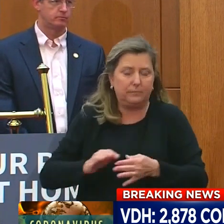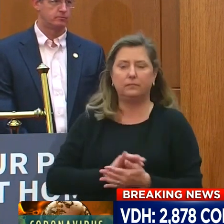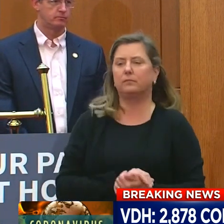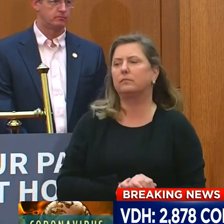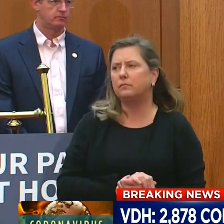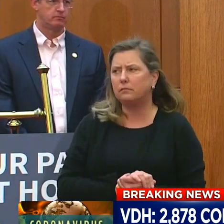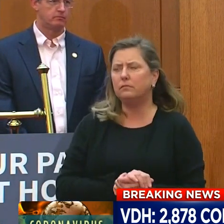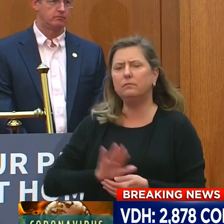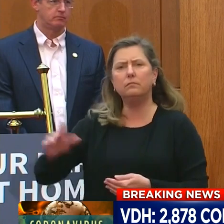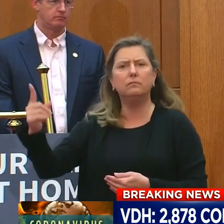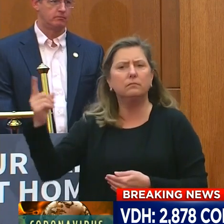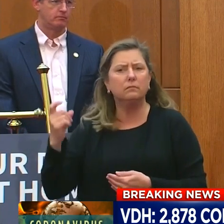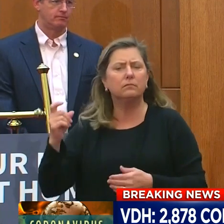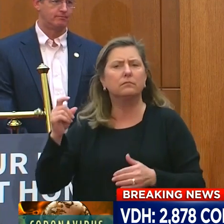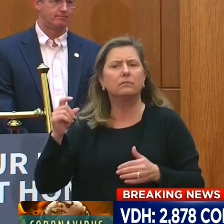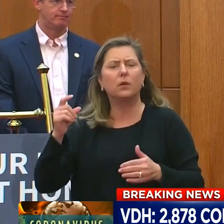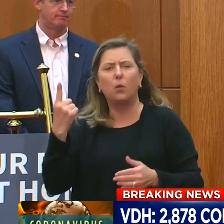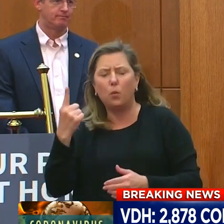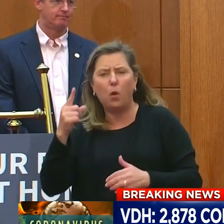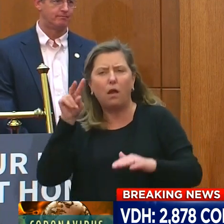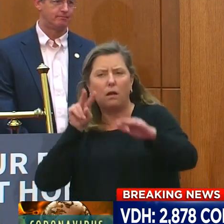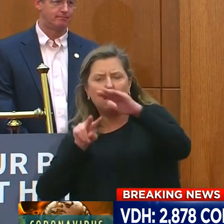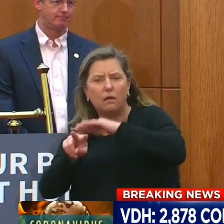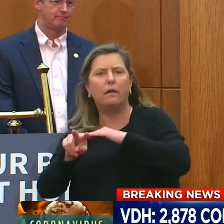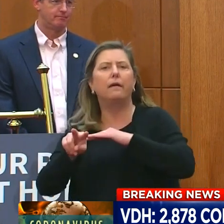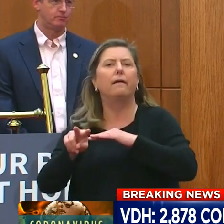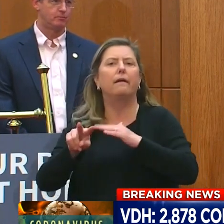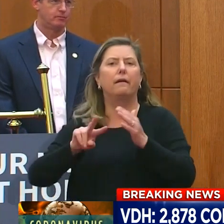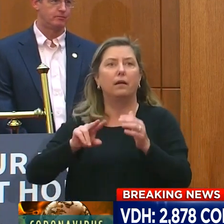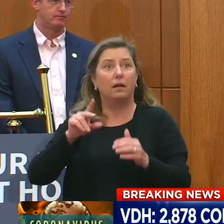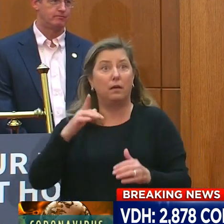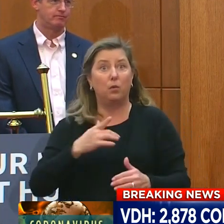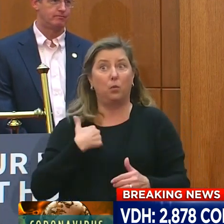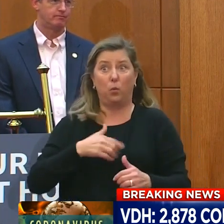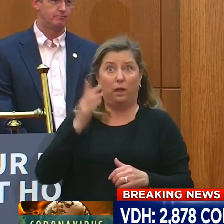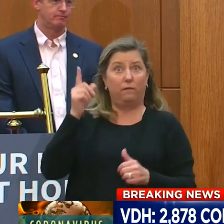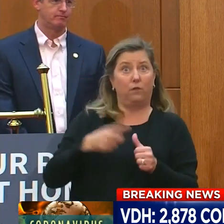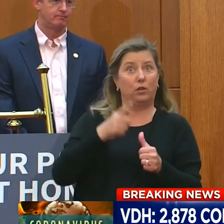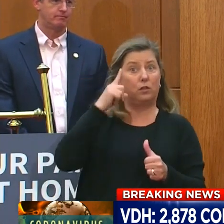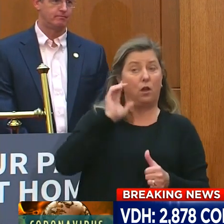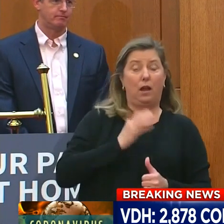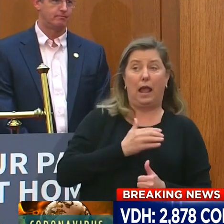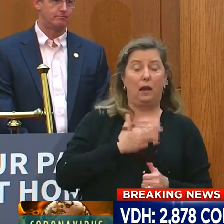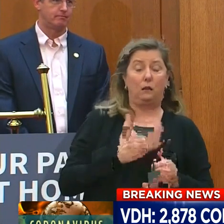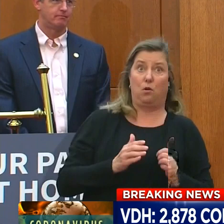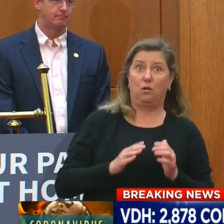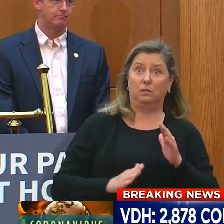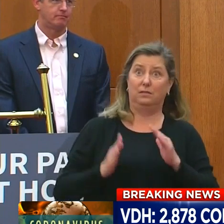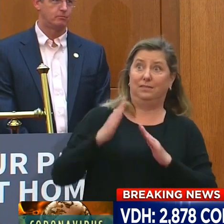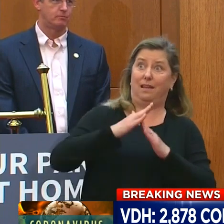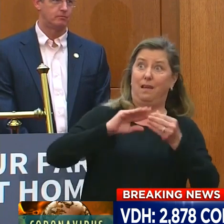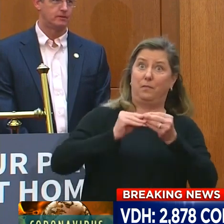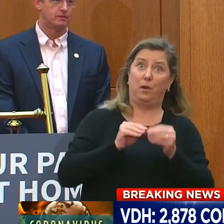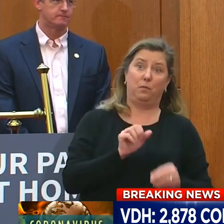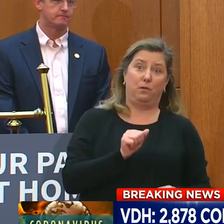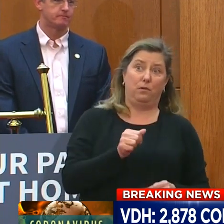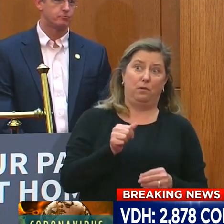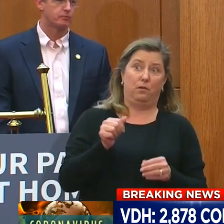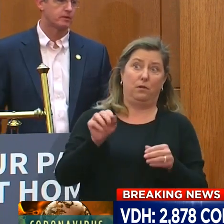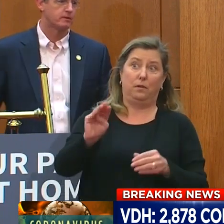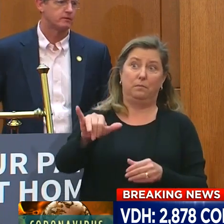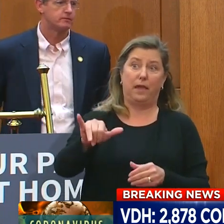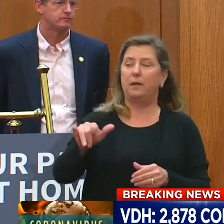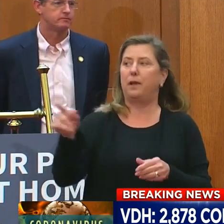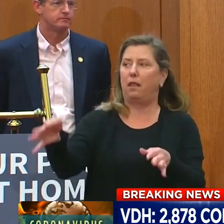model that shifts our surge to April the 20th, and I think we've made the point a couple times, there are